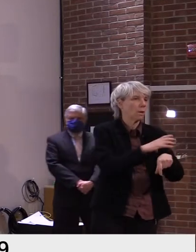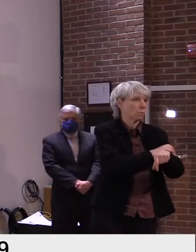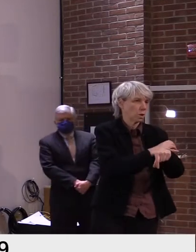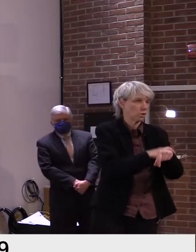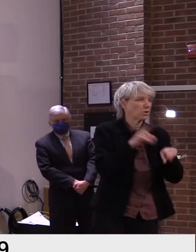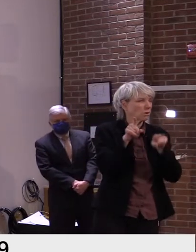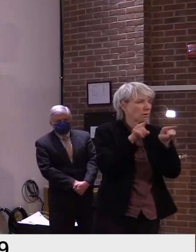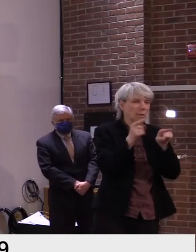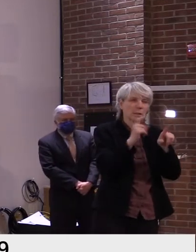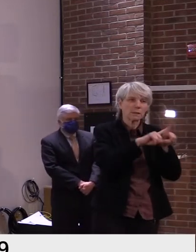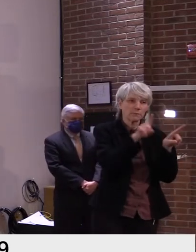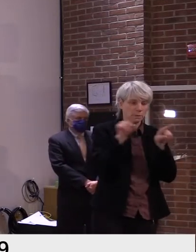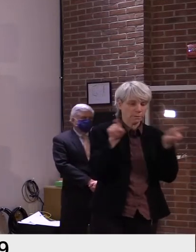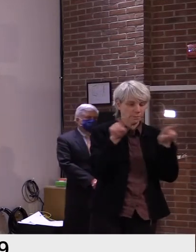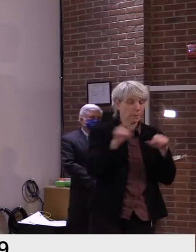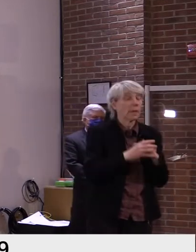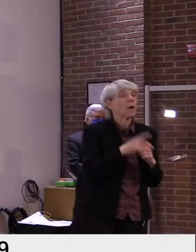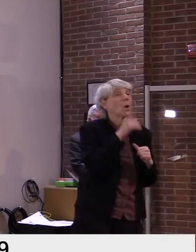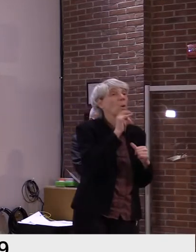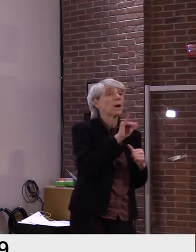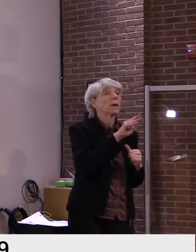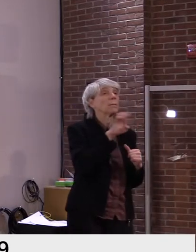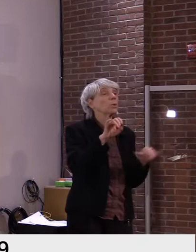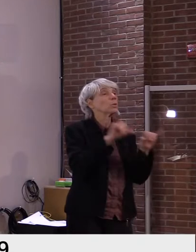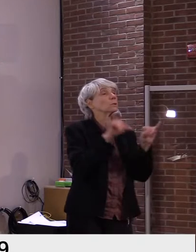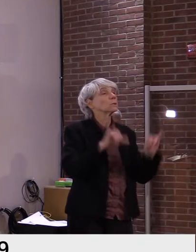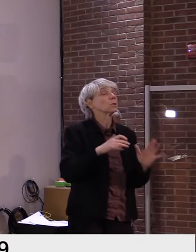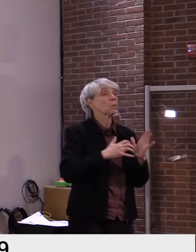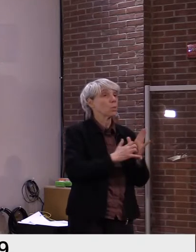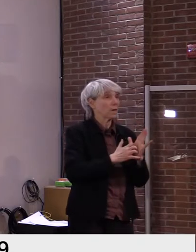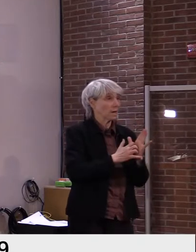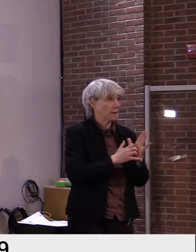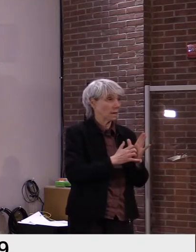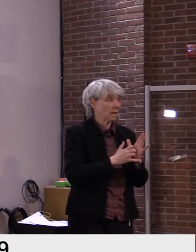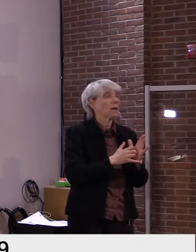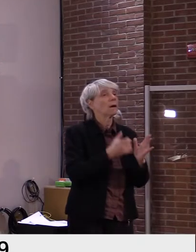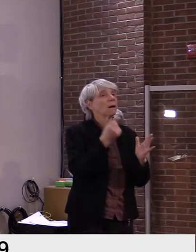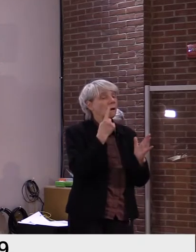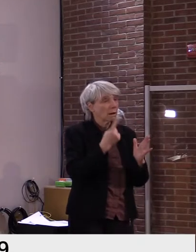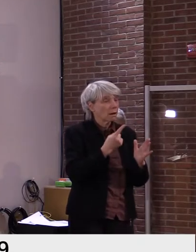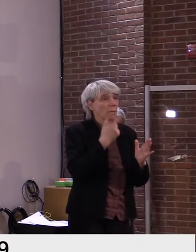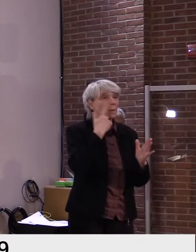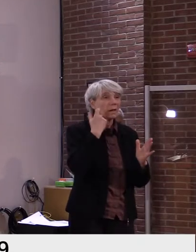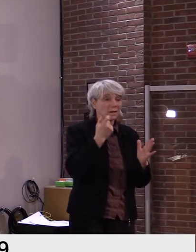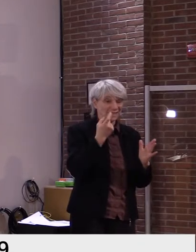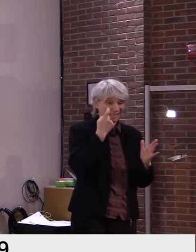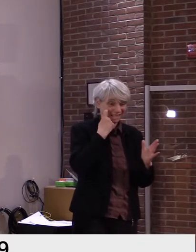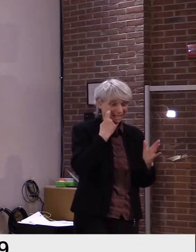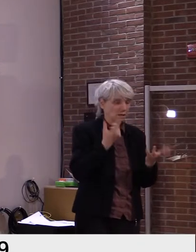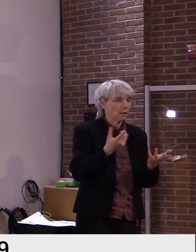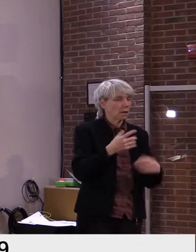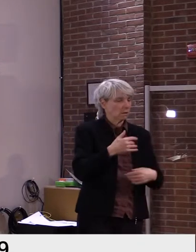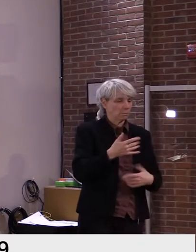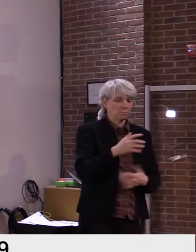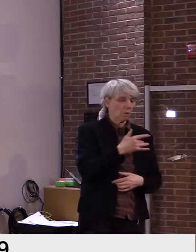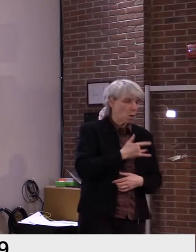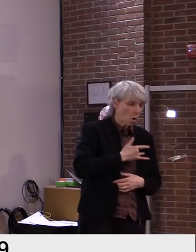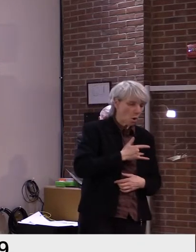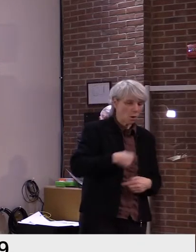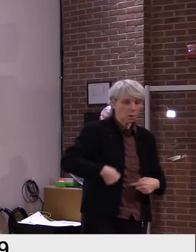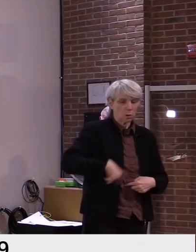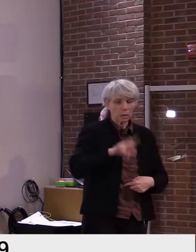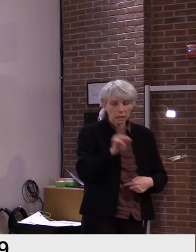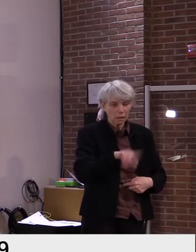Immunocompromised states, meaning a weakened immune system due to solid organ transplant, blood or bone